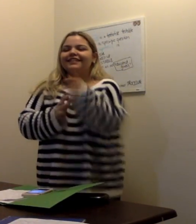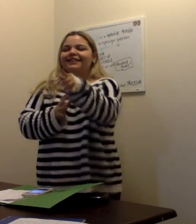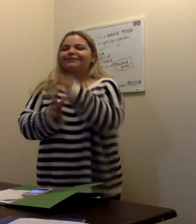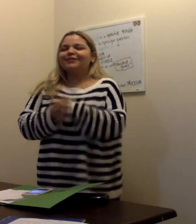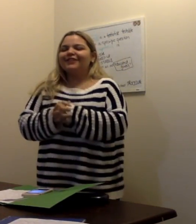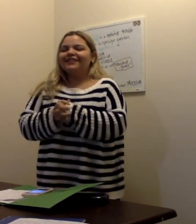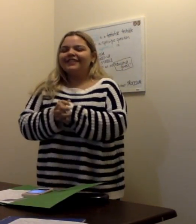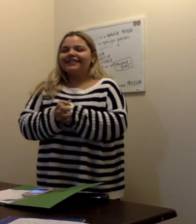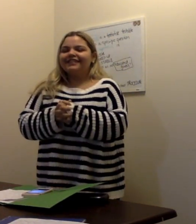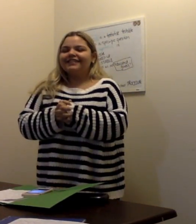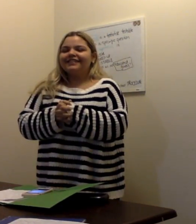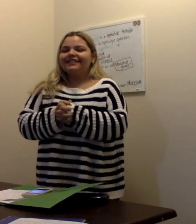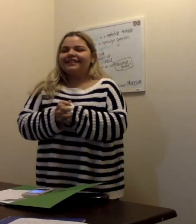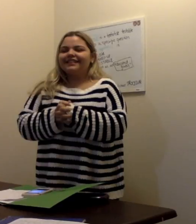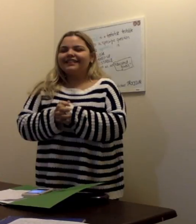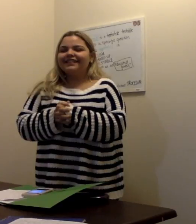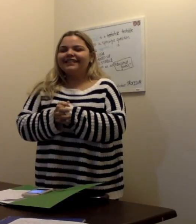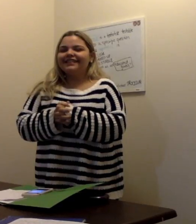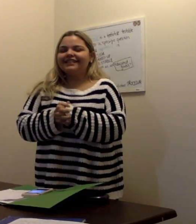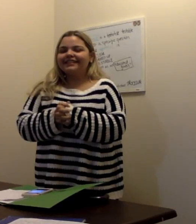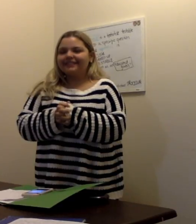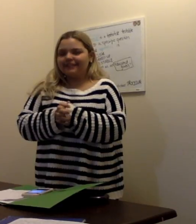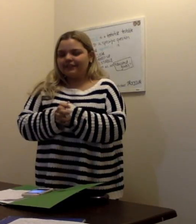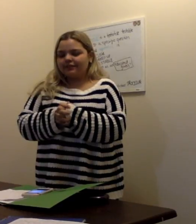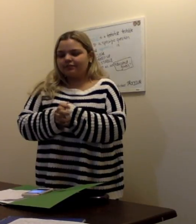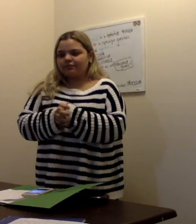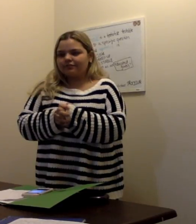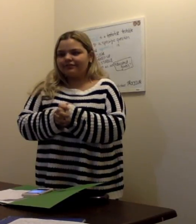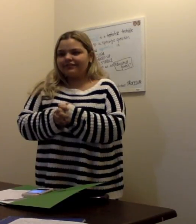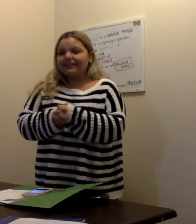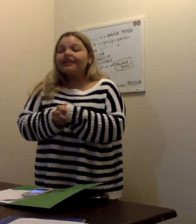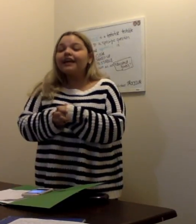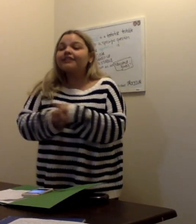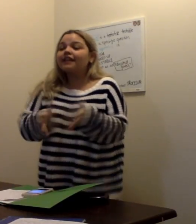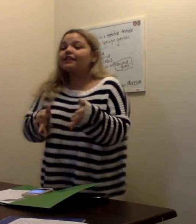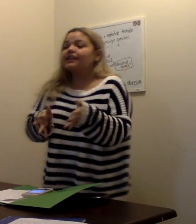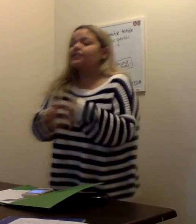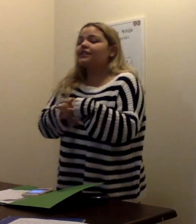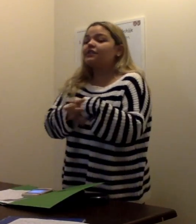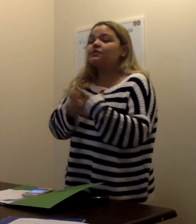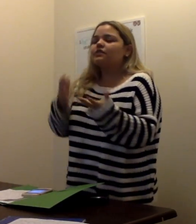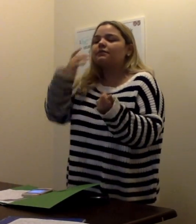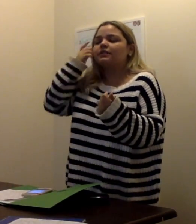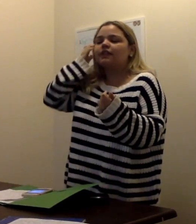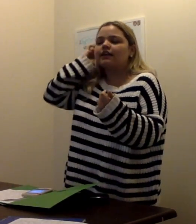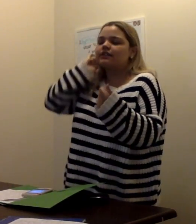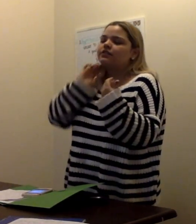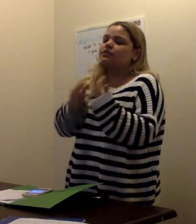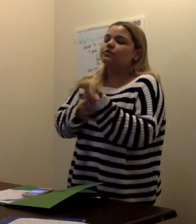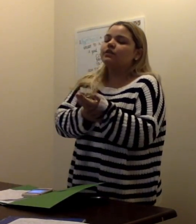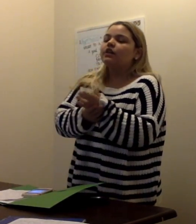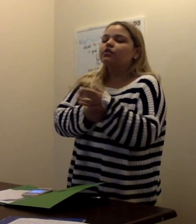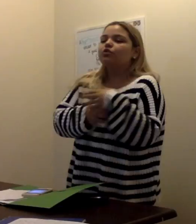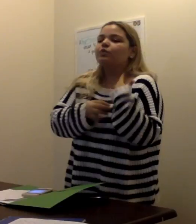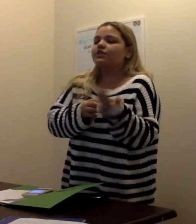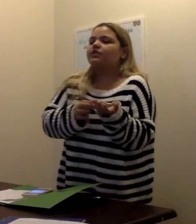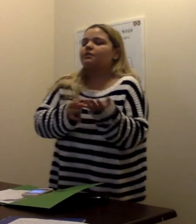Yes, Michelle. It's a way for scientists to study and learn things. Yeah, exactly. It's a series of steps that scientists use to research something.